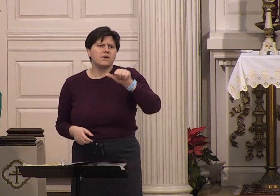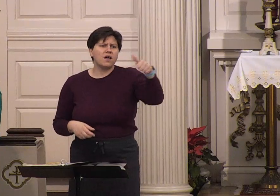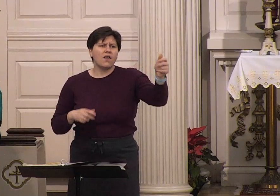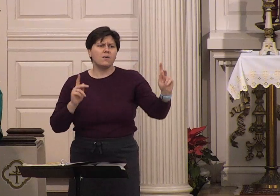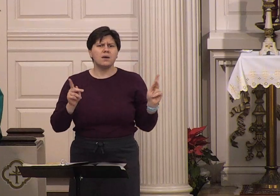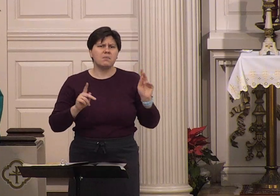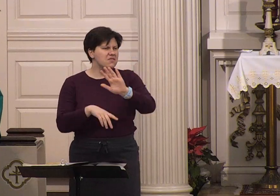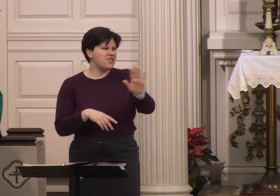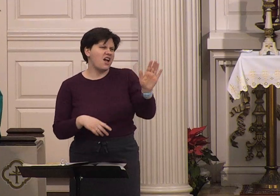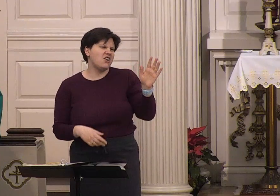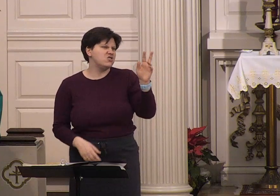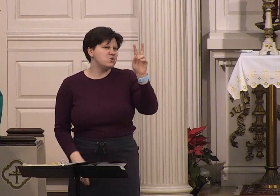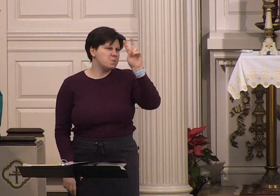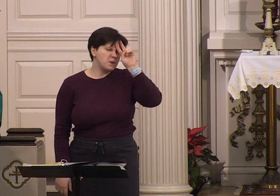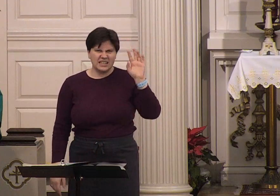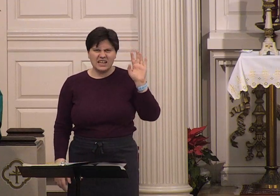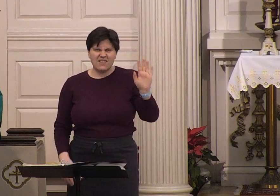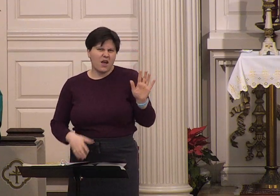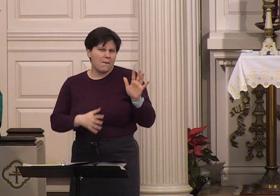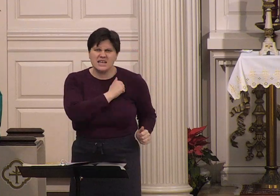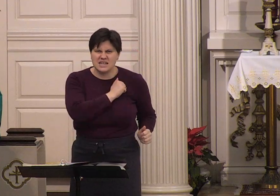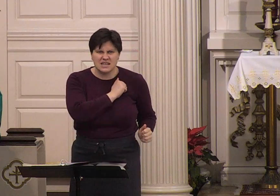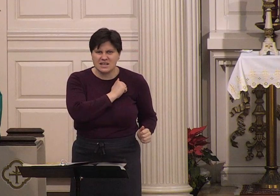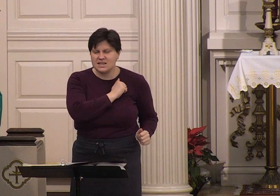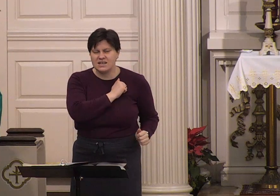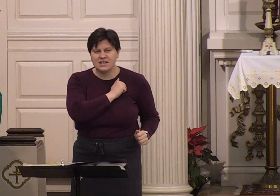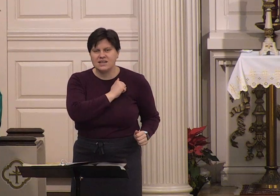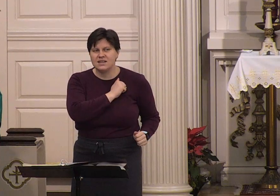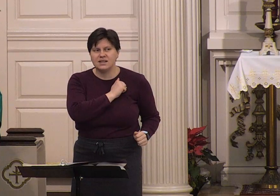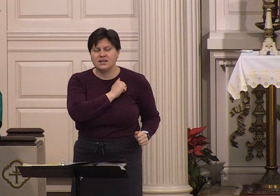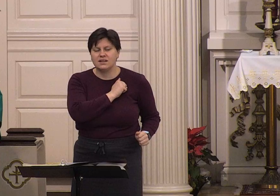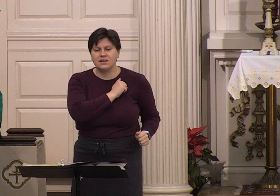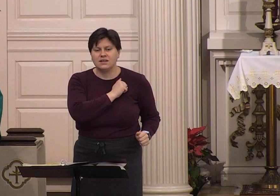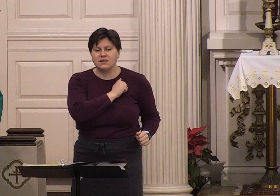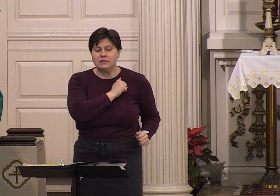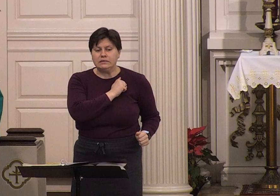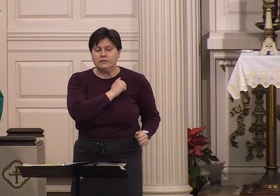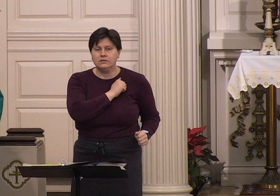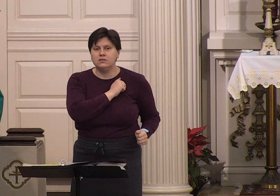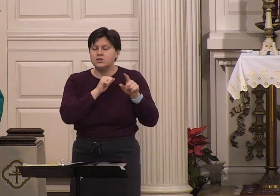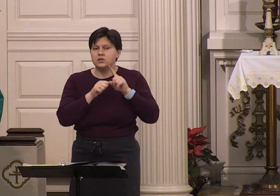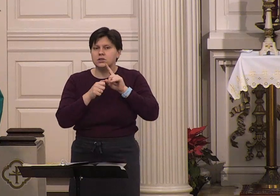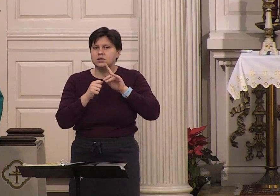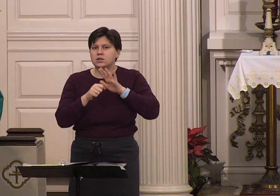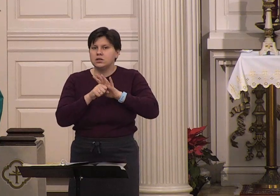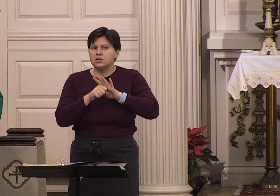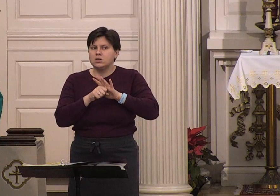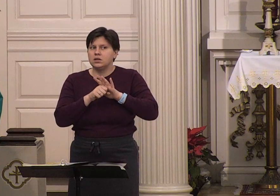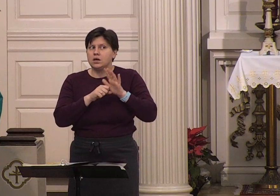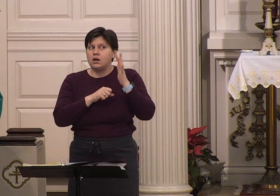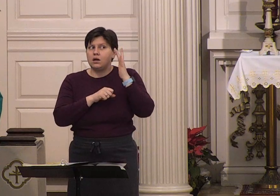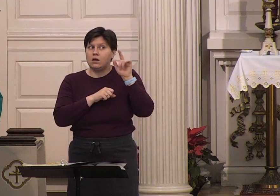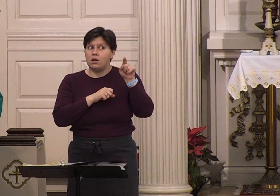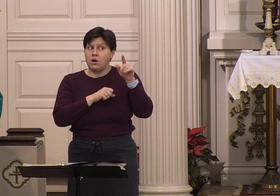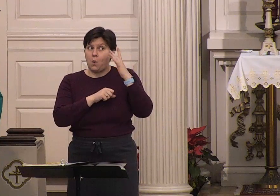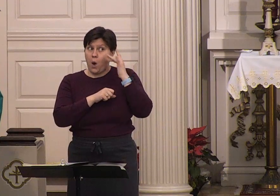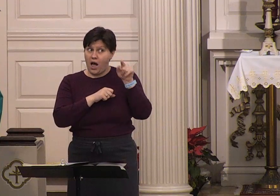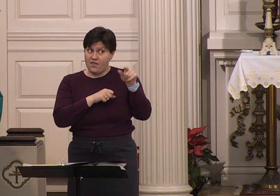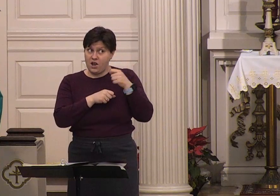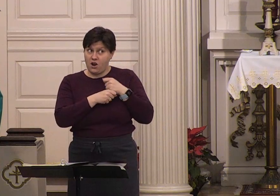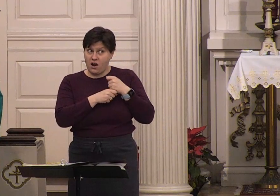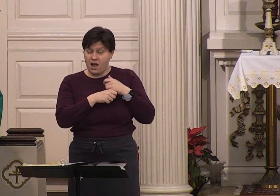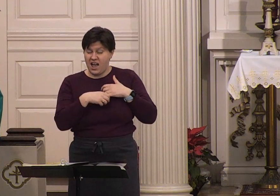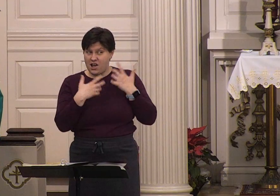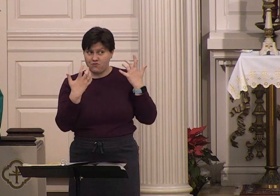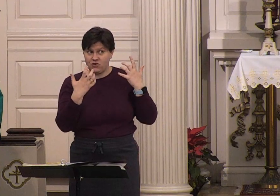stupidity and their meanness, I have to make sure that whatever got them so angry about me was